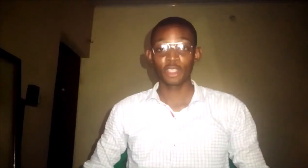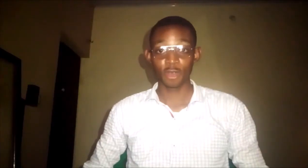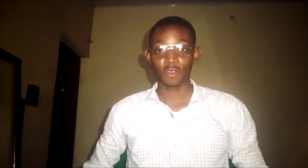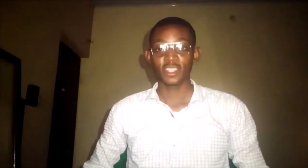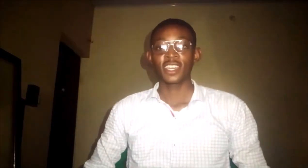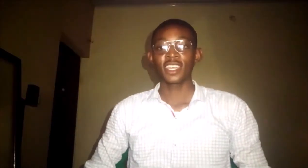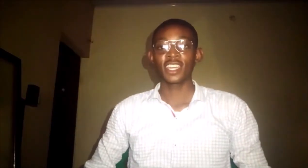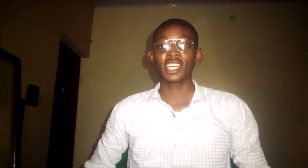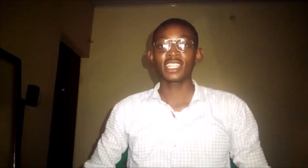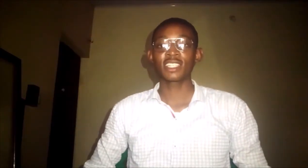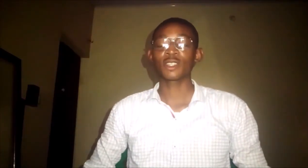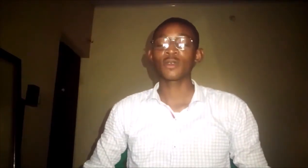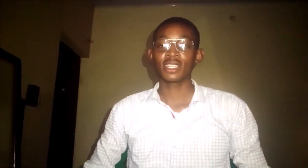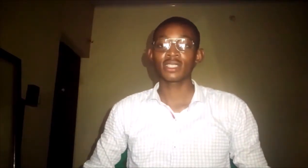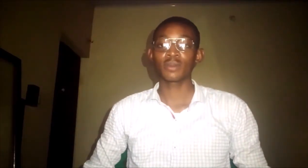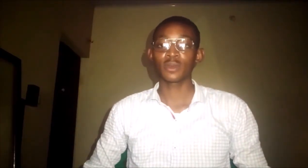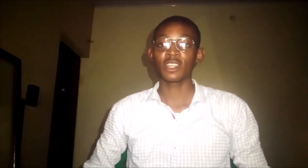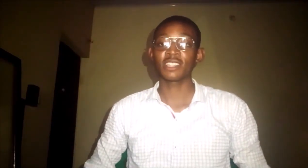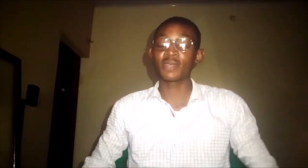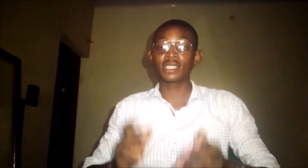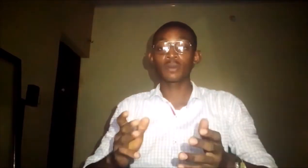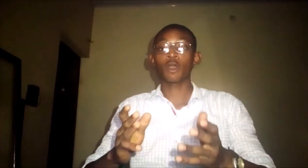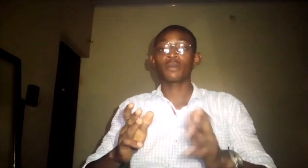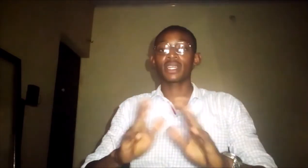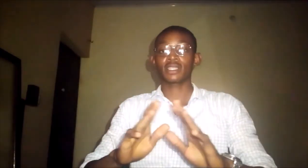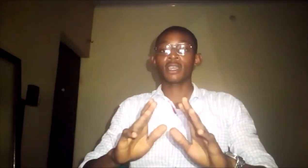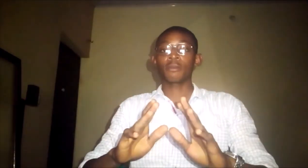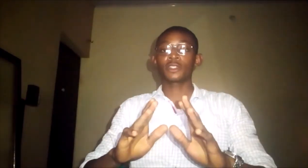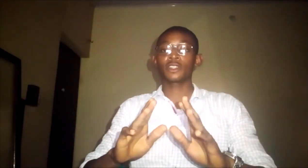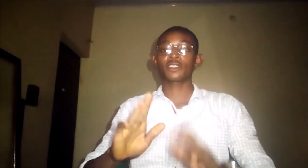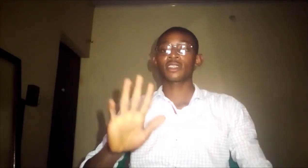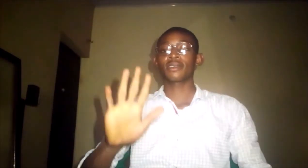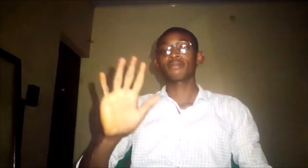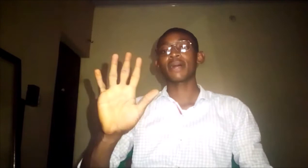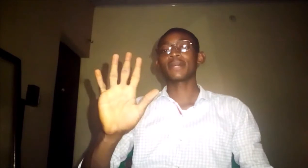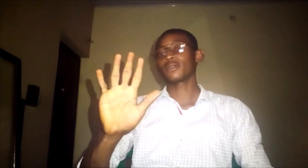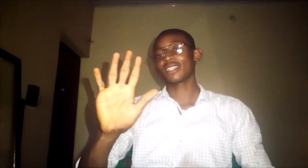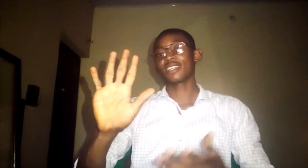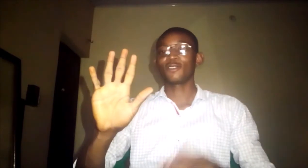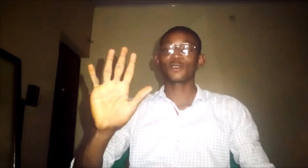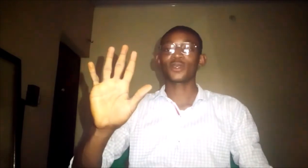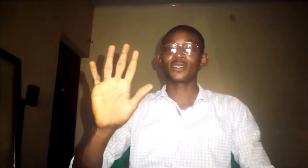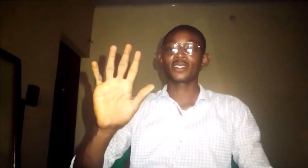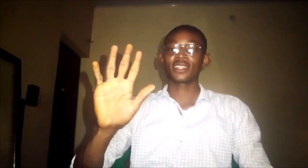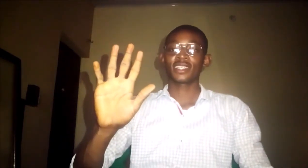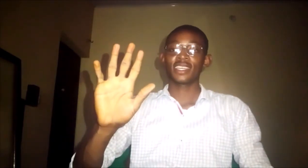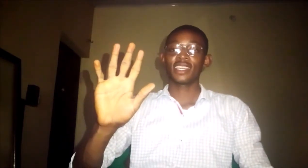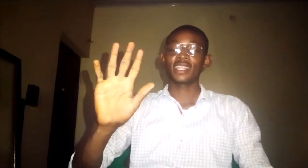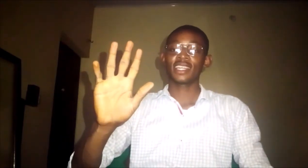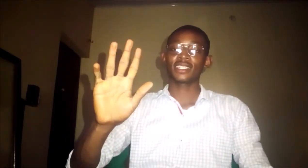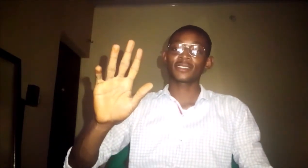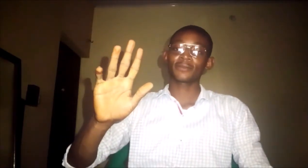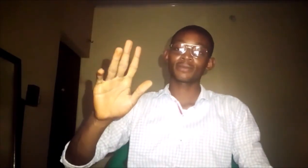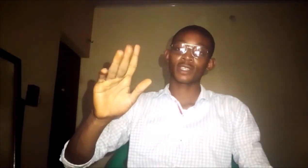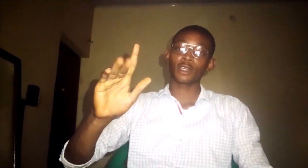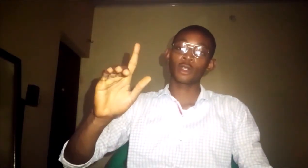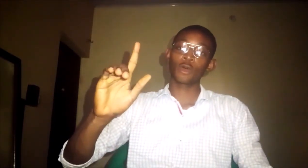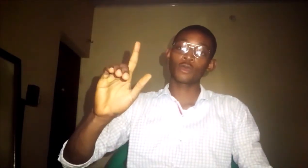Q. Yeah, this is quite simple. It may seem complex, but just palm out as usual. And then